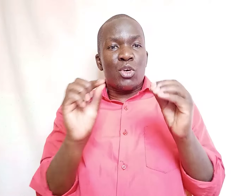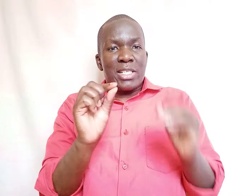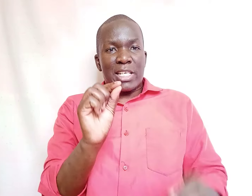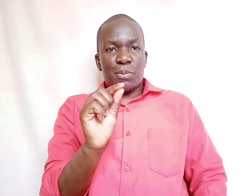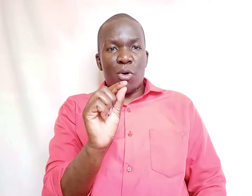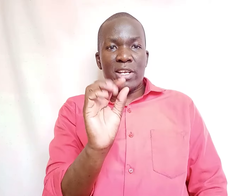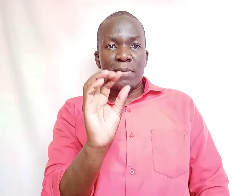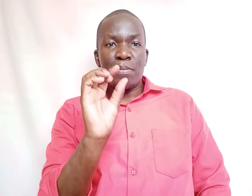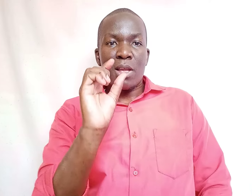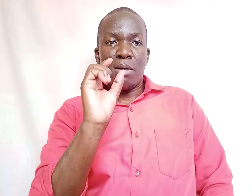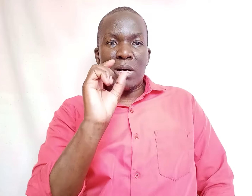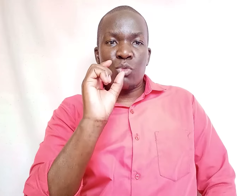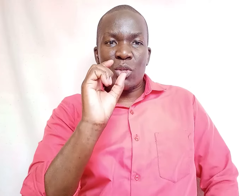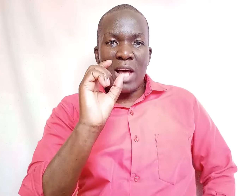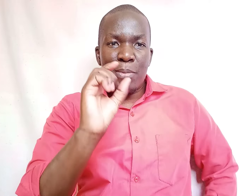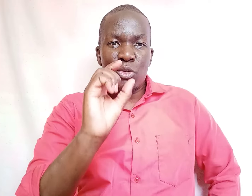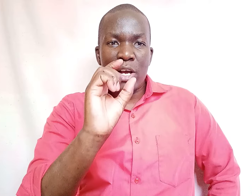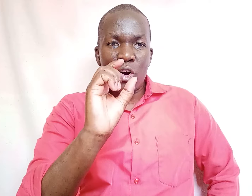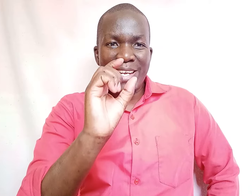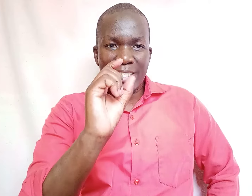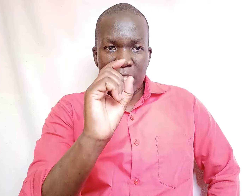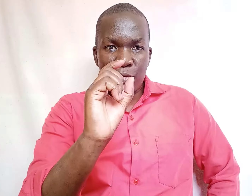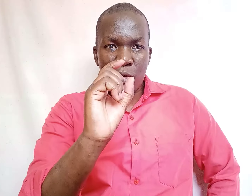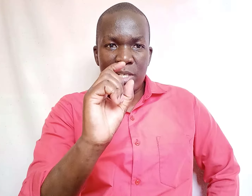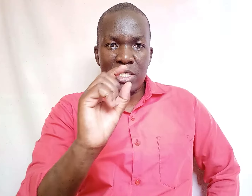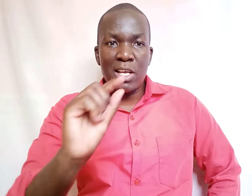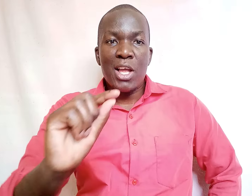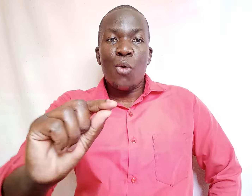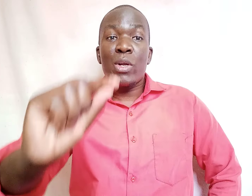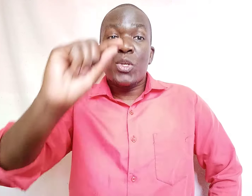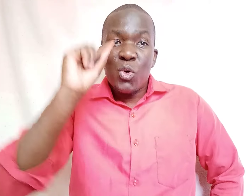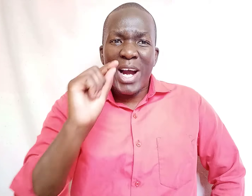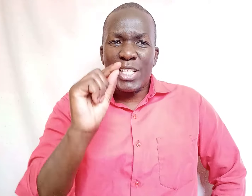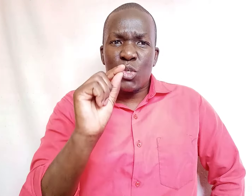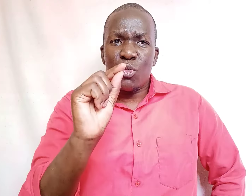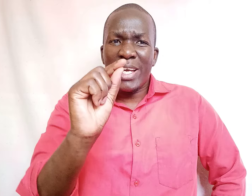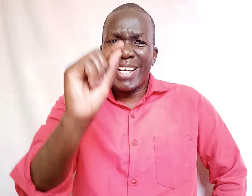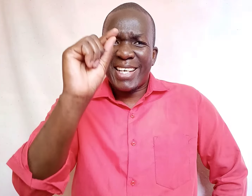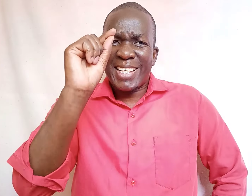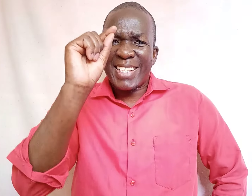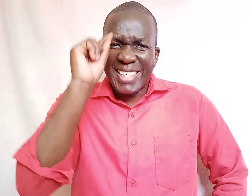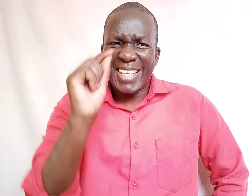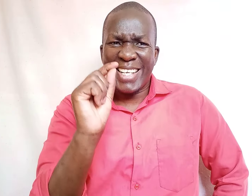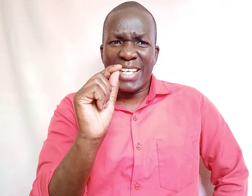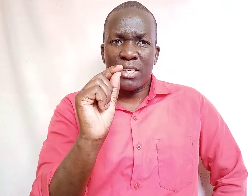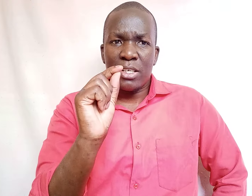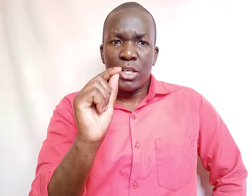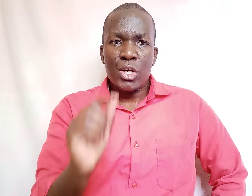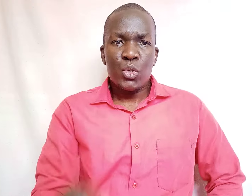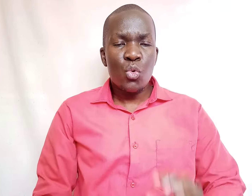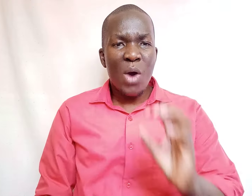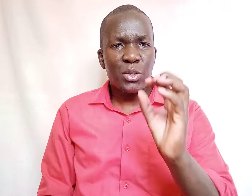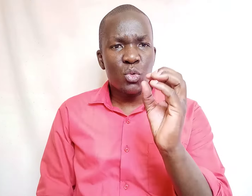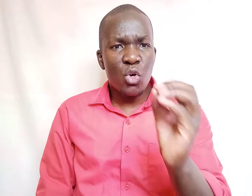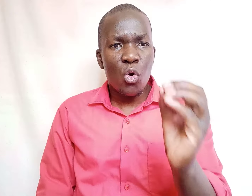not respond, but what will happen to the audience, the deaf community, will look at you keenly to want to know